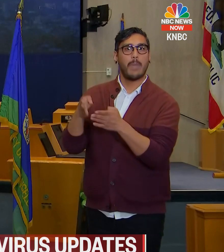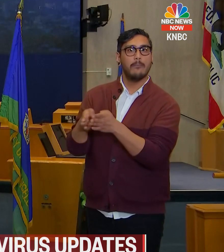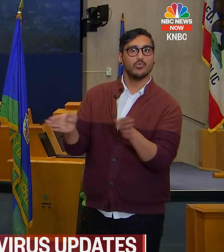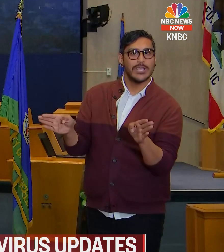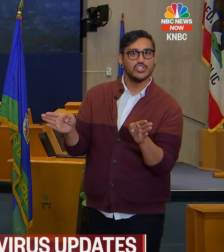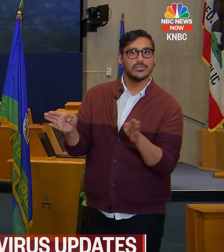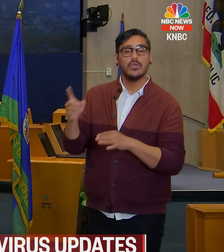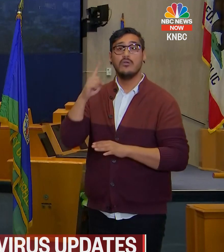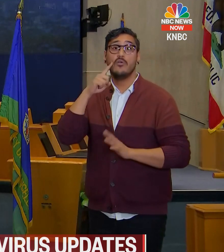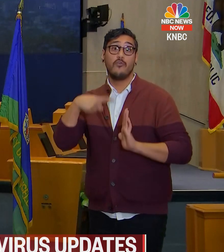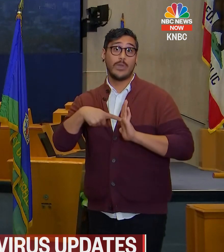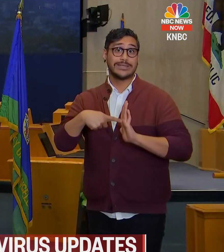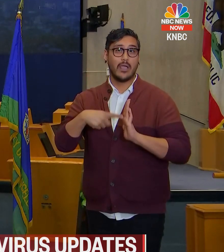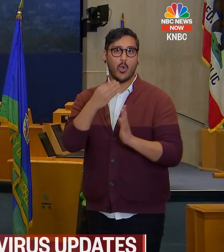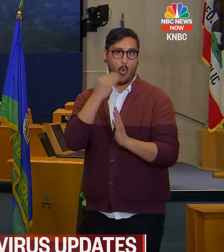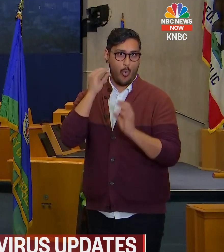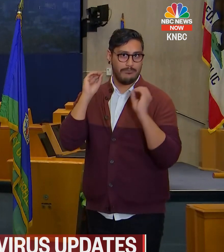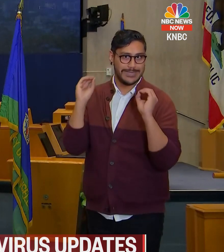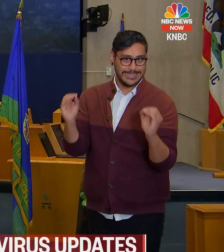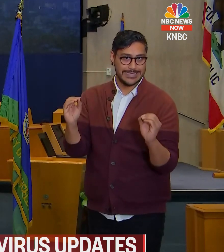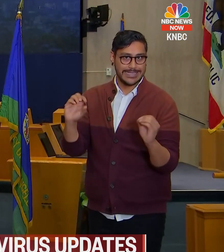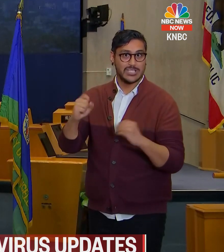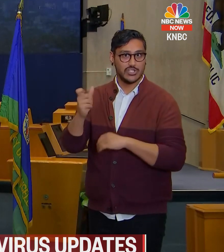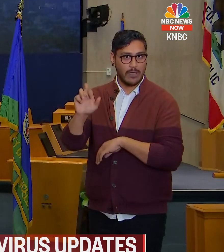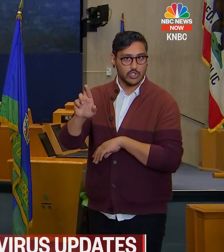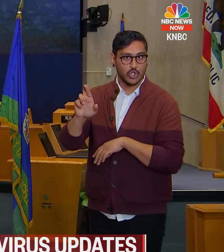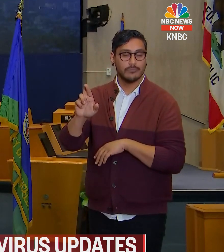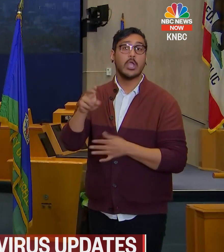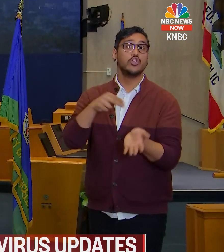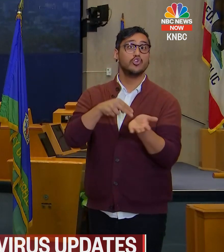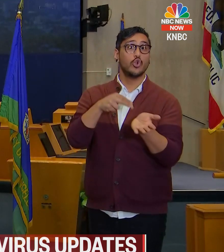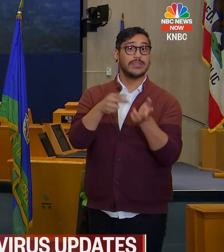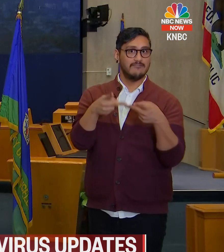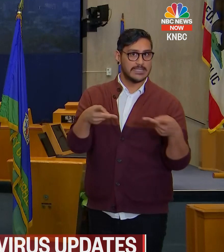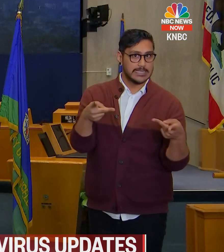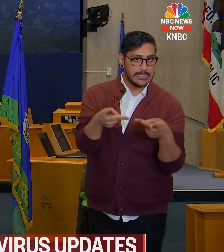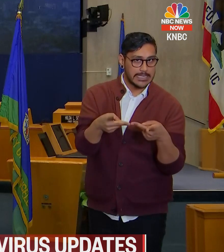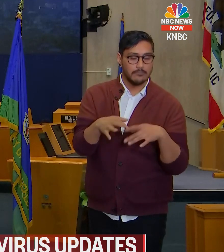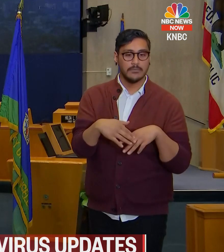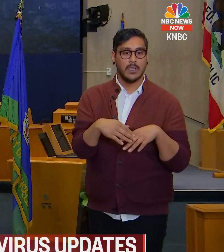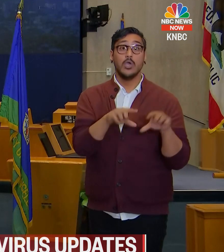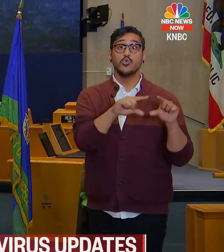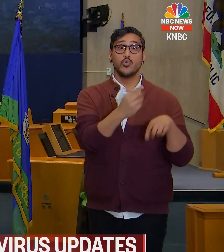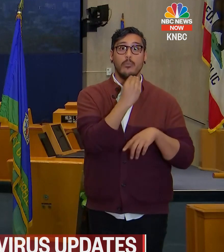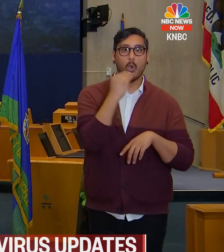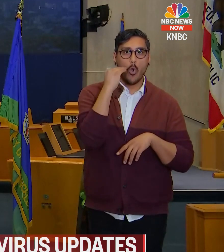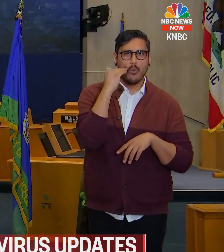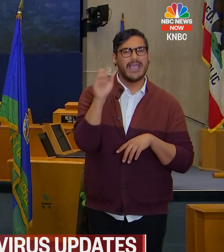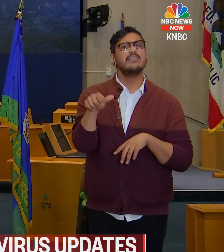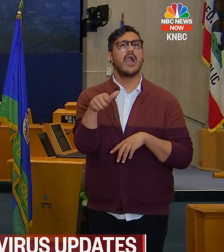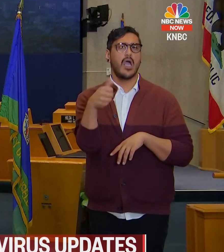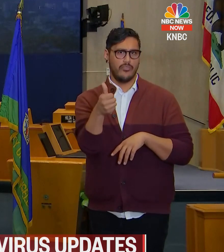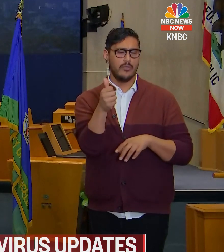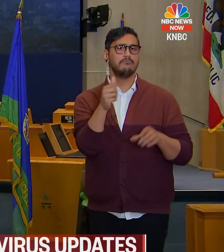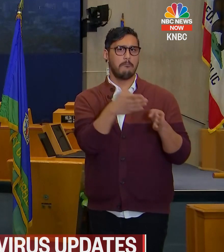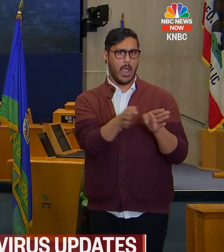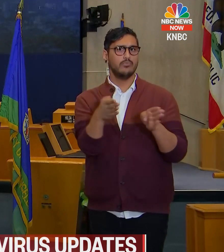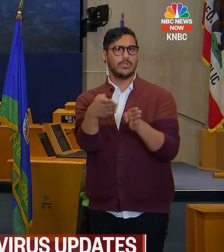as homeless shelters, skilled nursing facilities, group homes, and other vulnerable